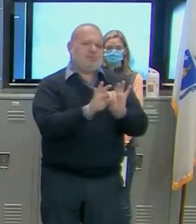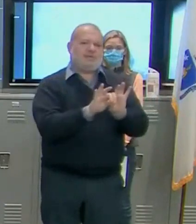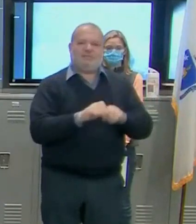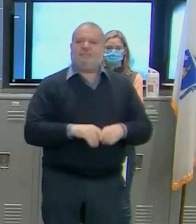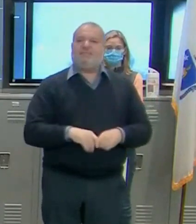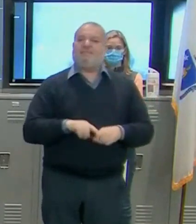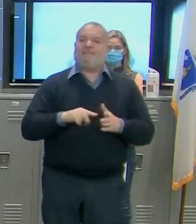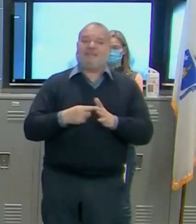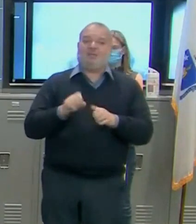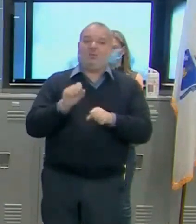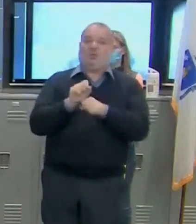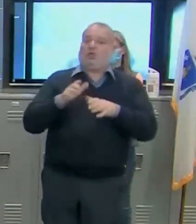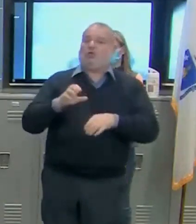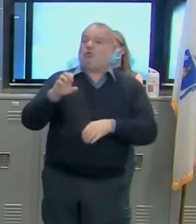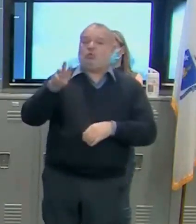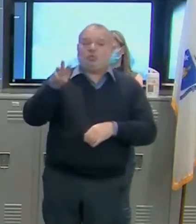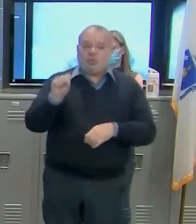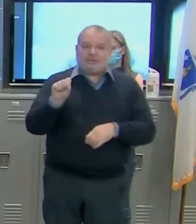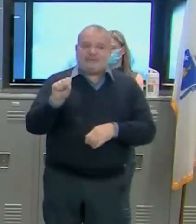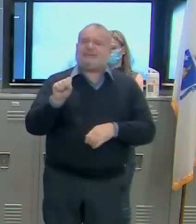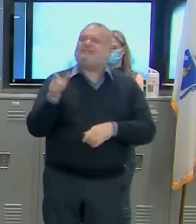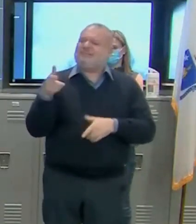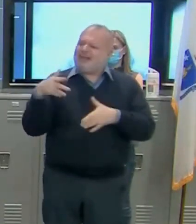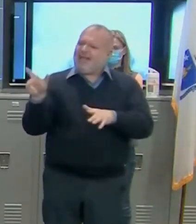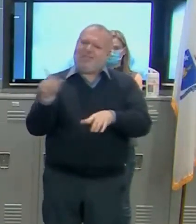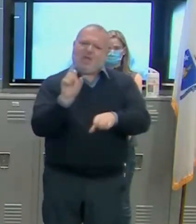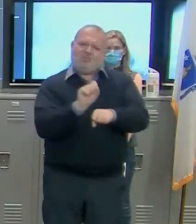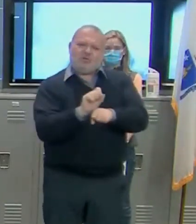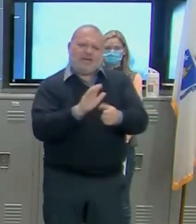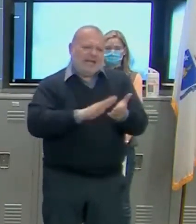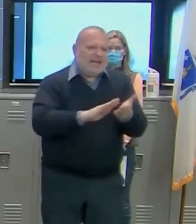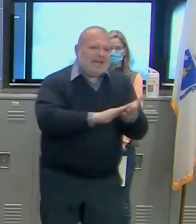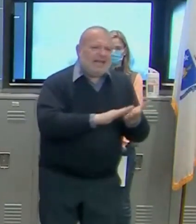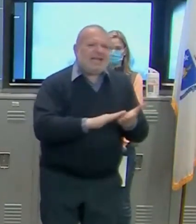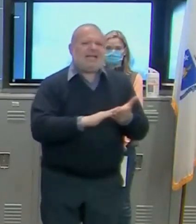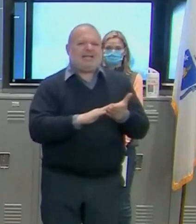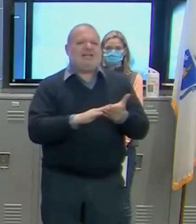do their work without obstructions in the road.